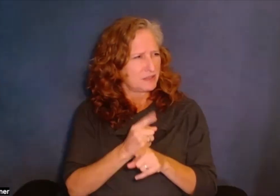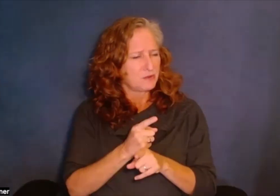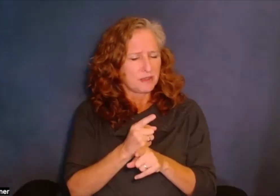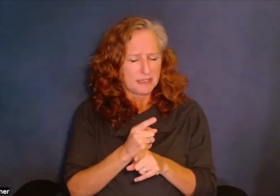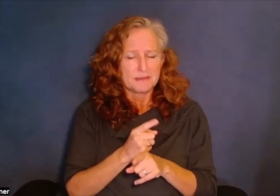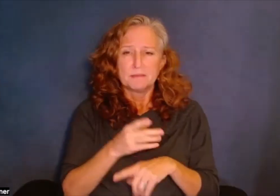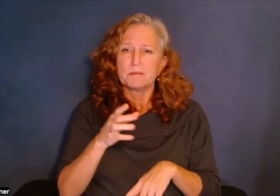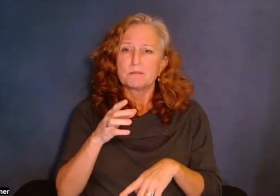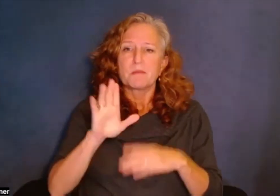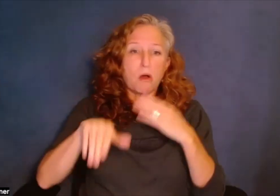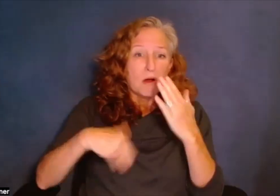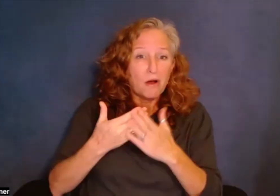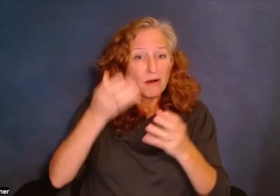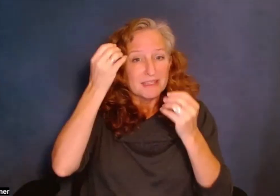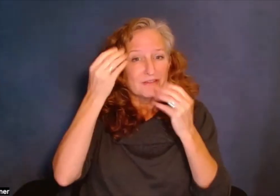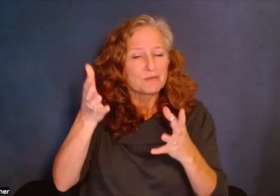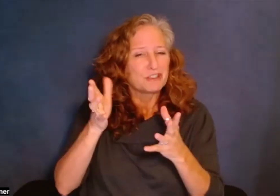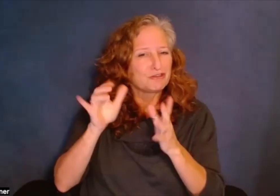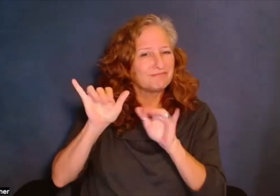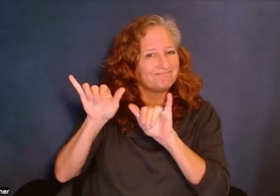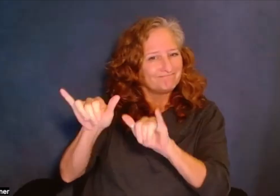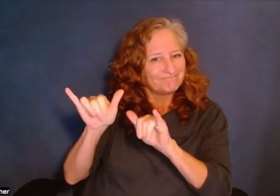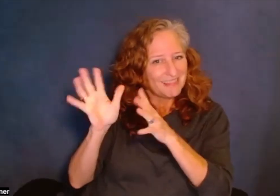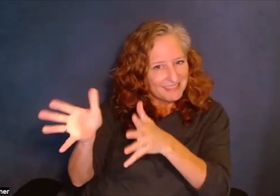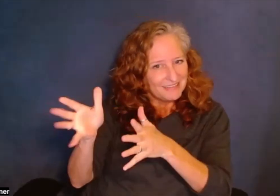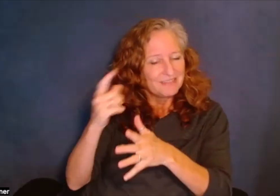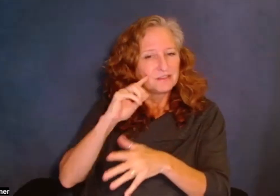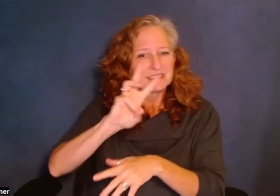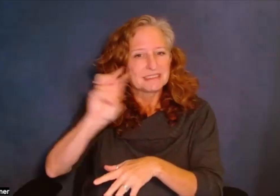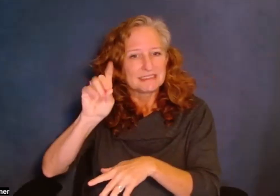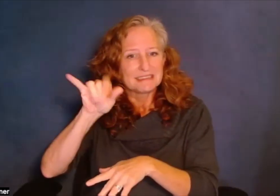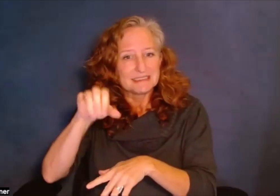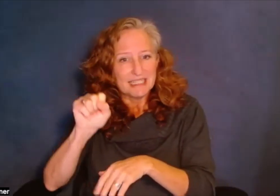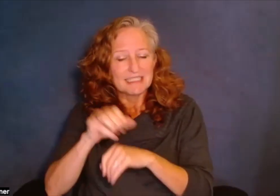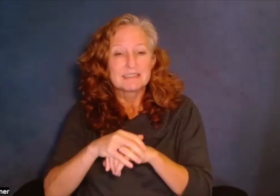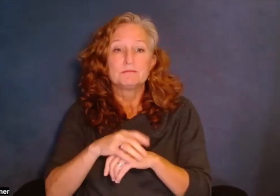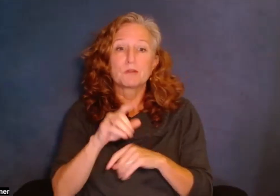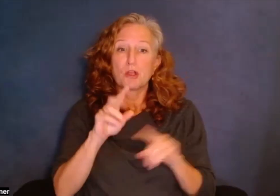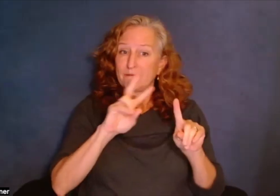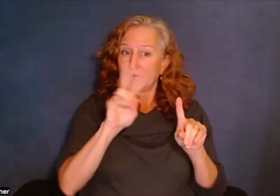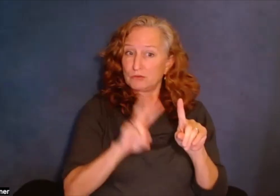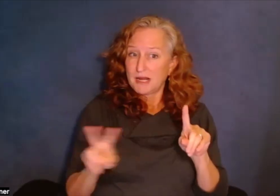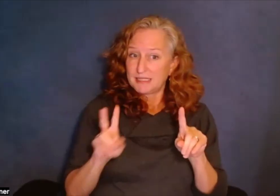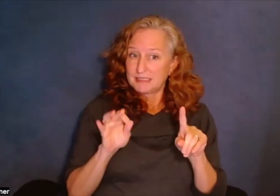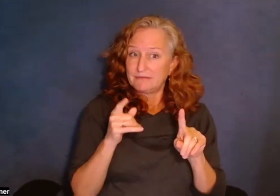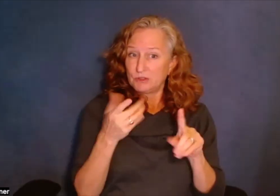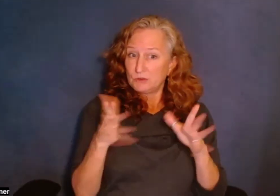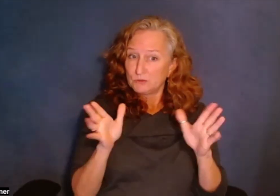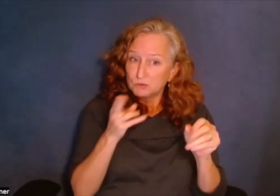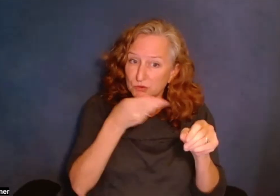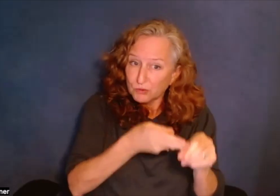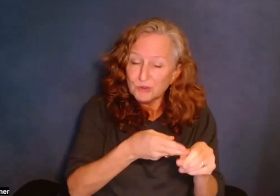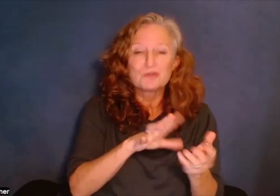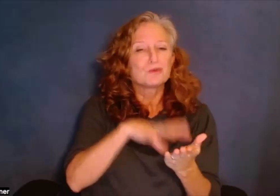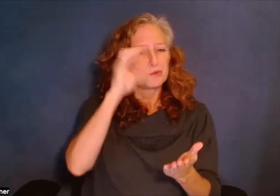phones, webcams, specially purchased equipment? Great question. I'd say cell phones are probably the number